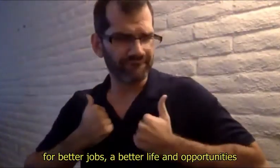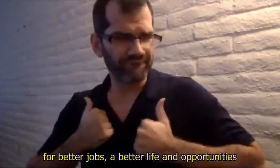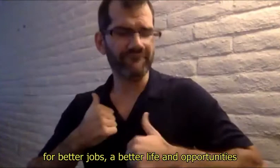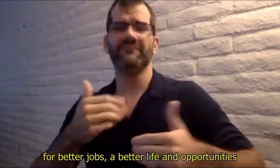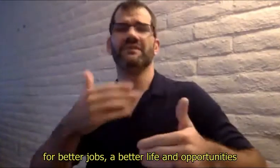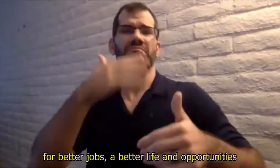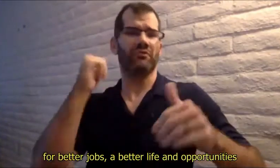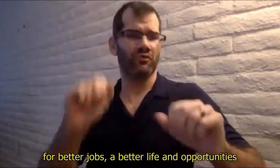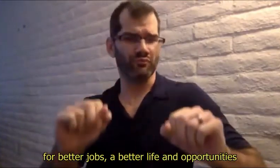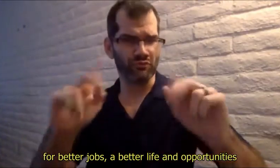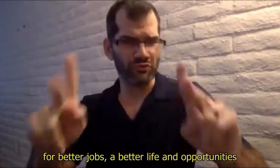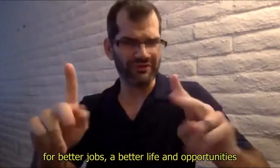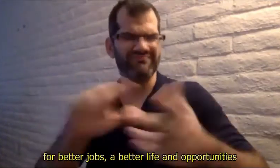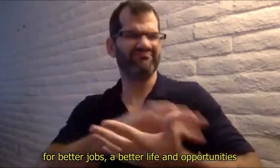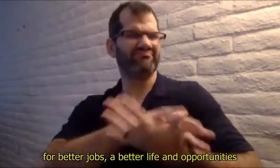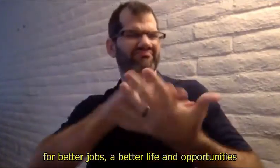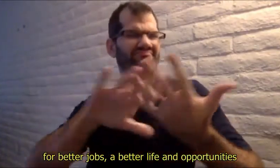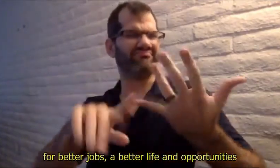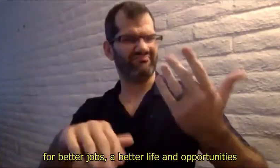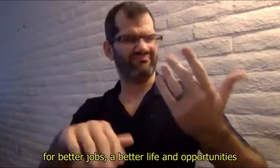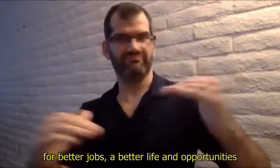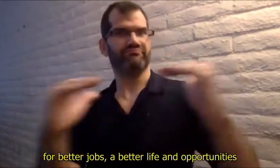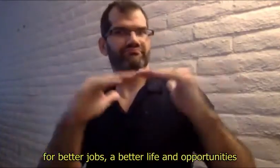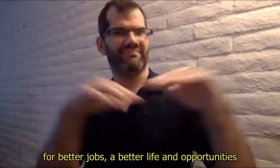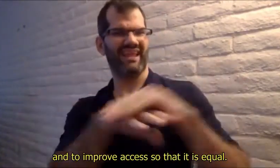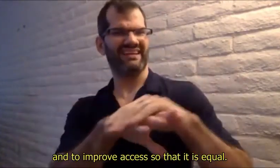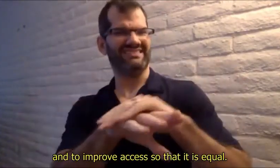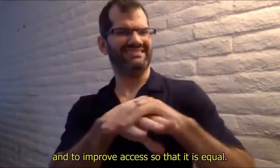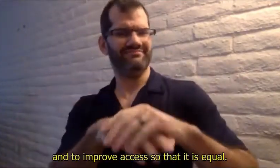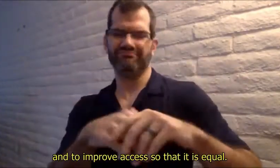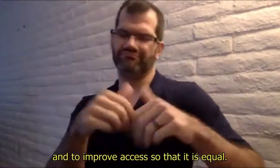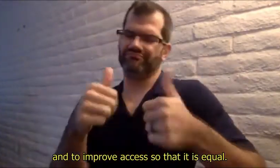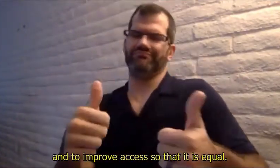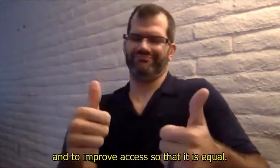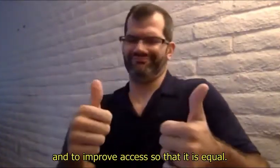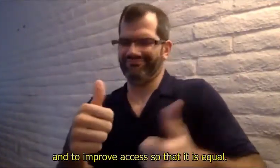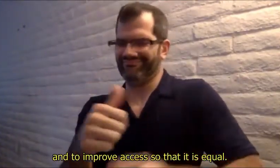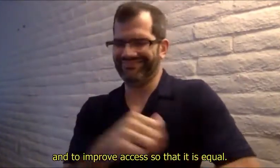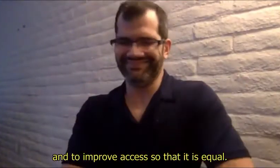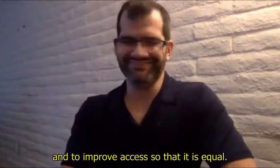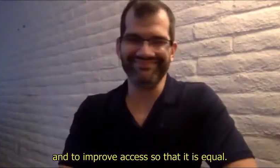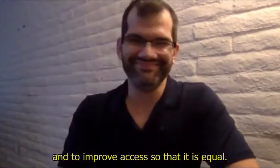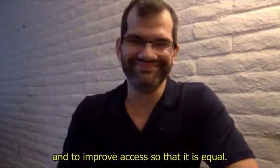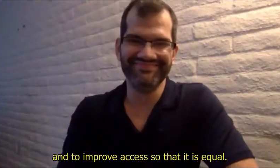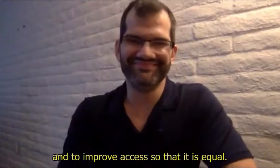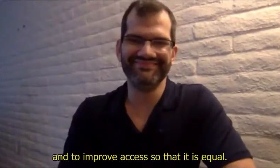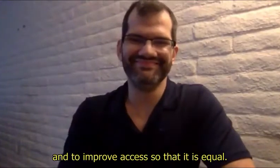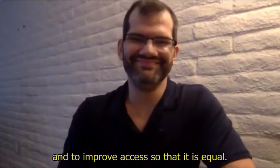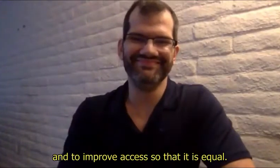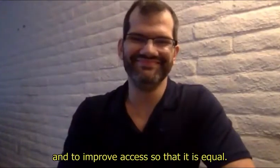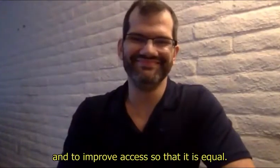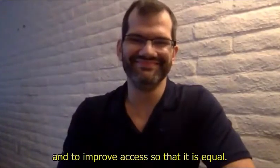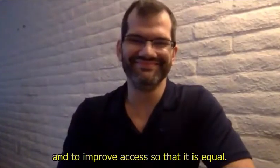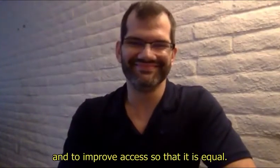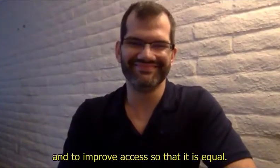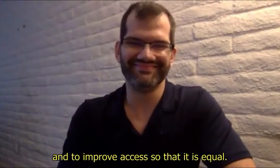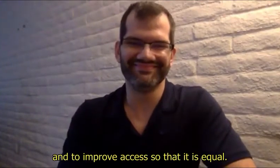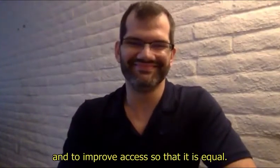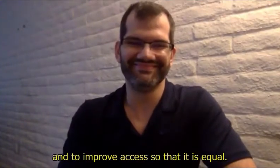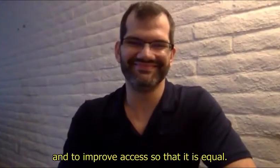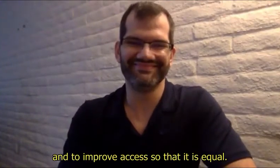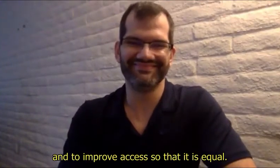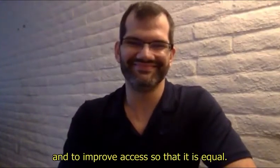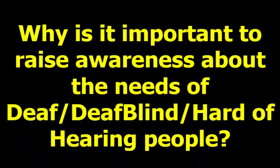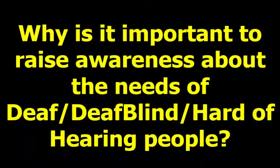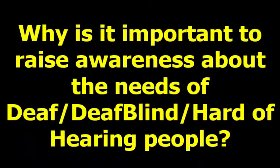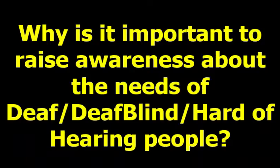for better jobs and a better life and opportunities, and to improve access so that it's